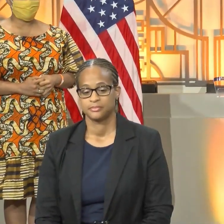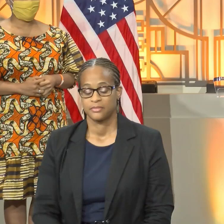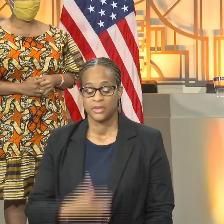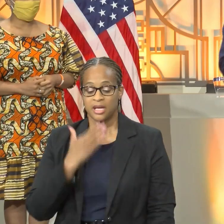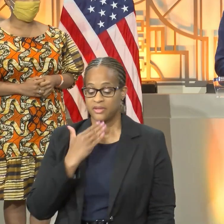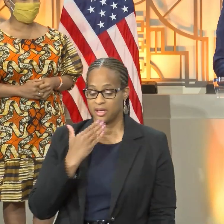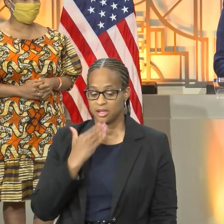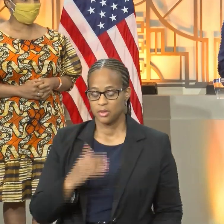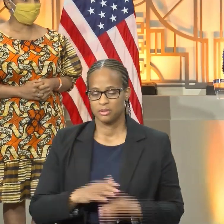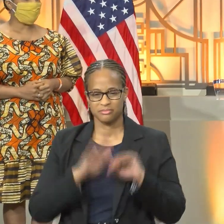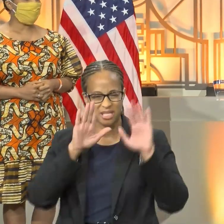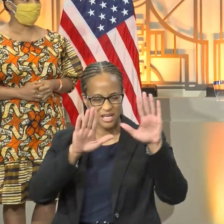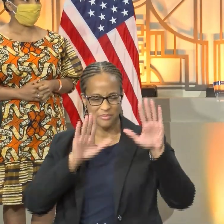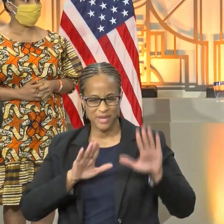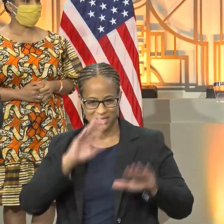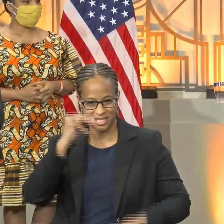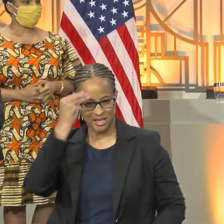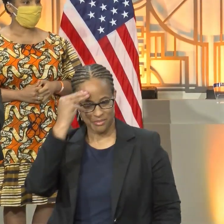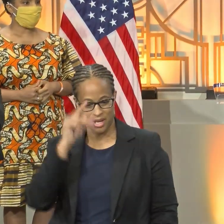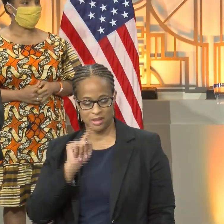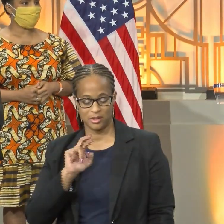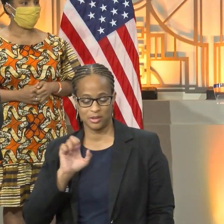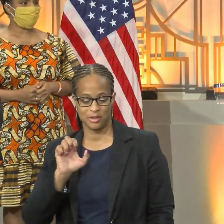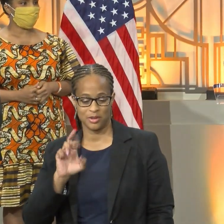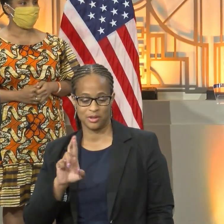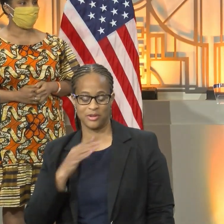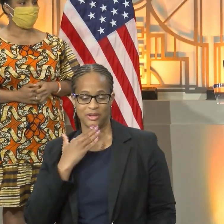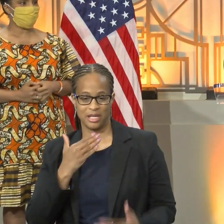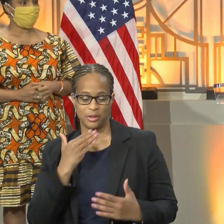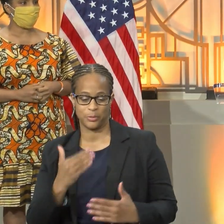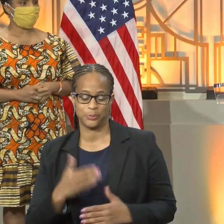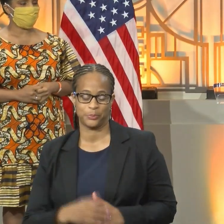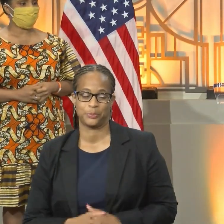Thank you. Amazing, Mayor Turner. Thank you.